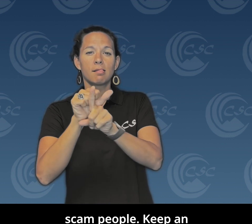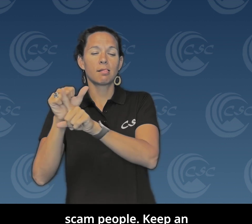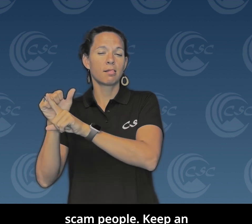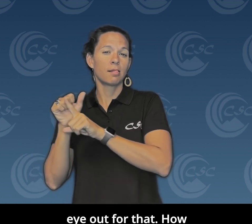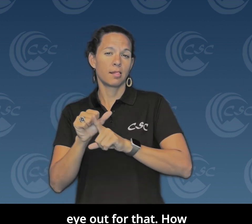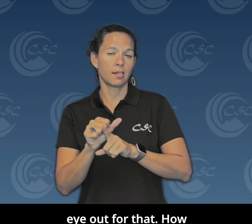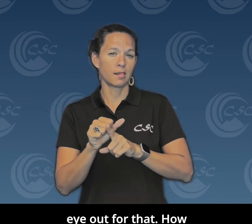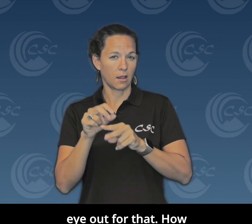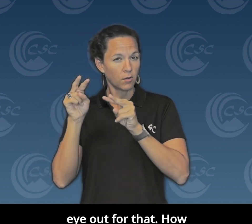Keep an eye out for that.